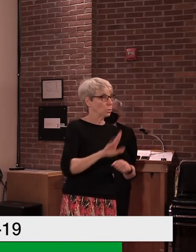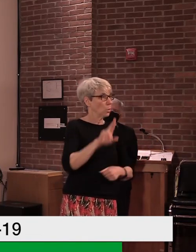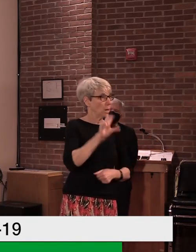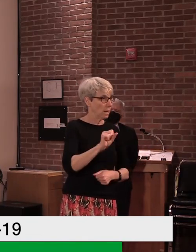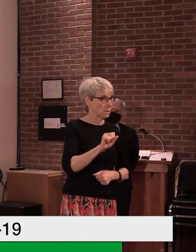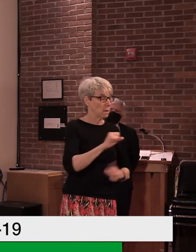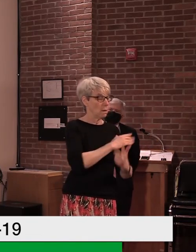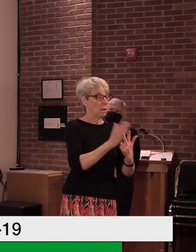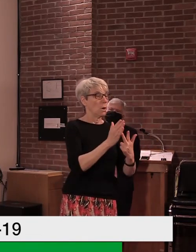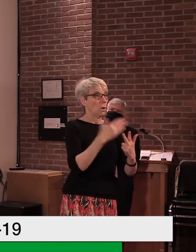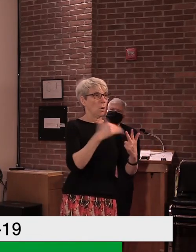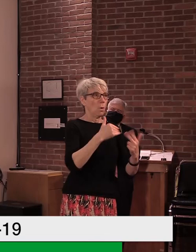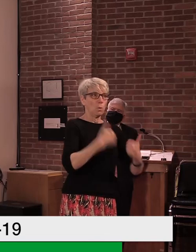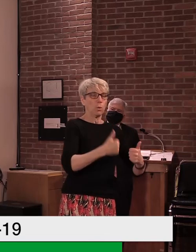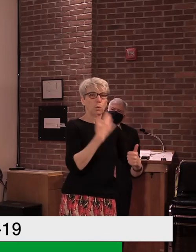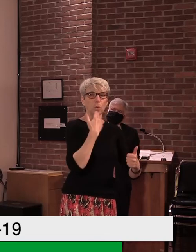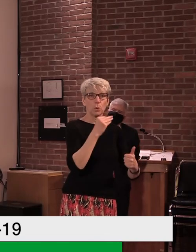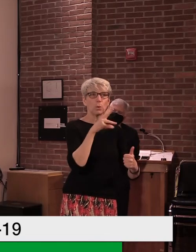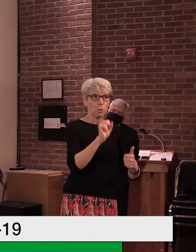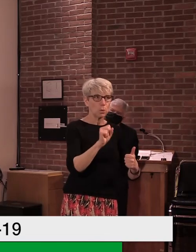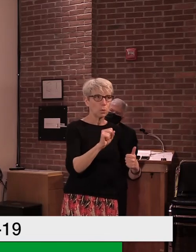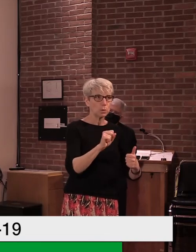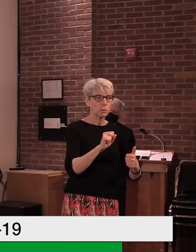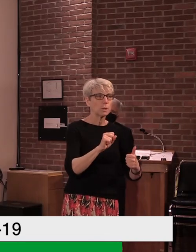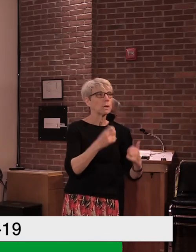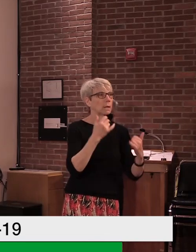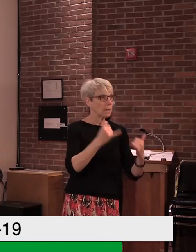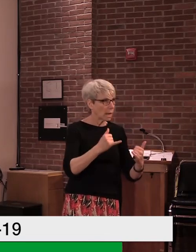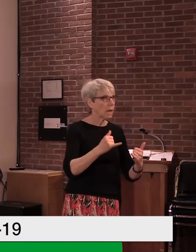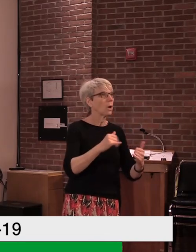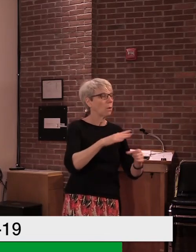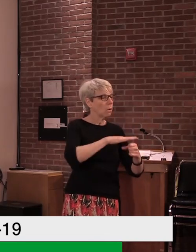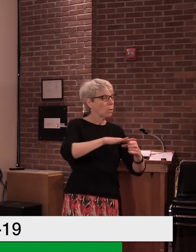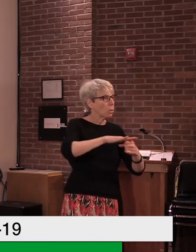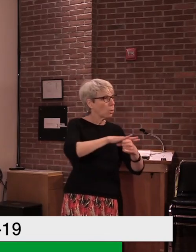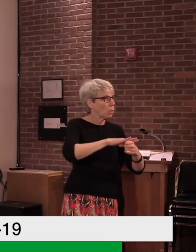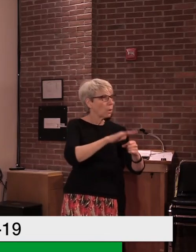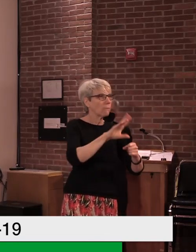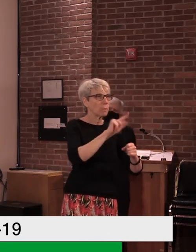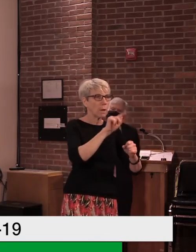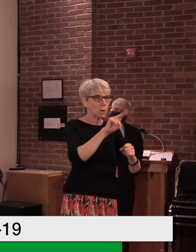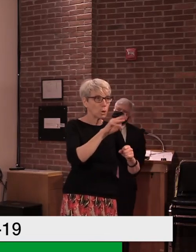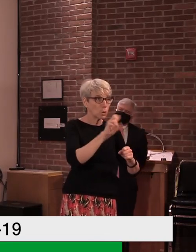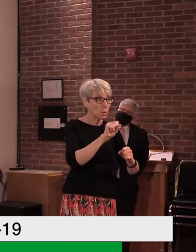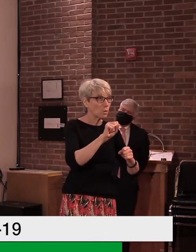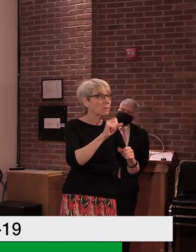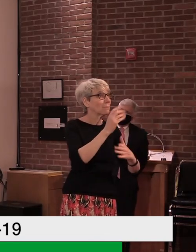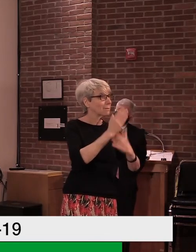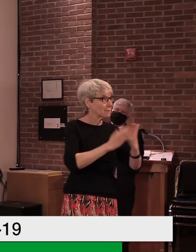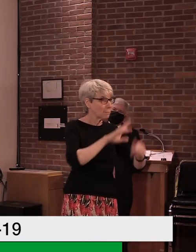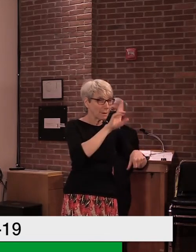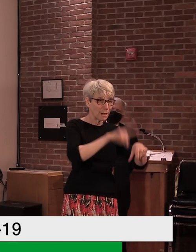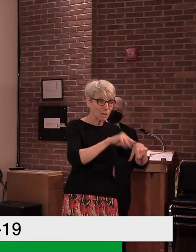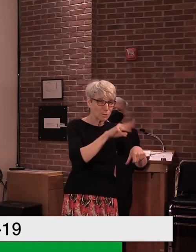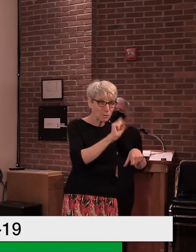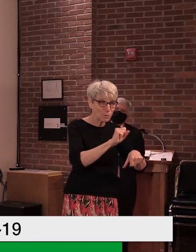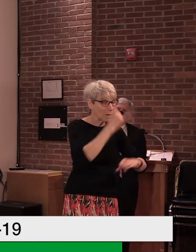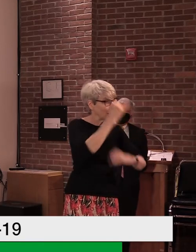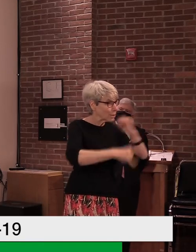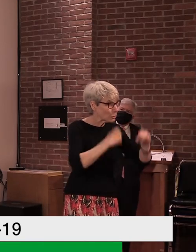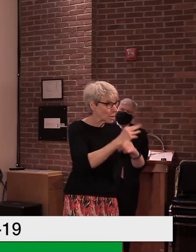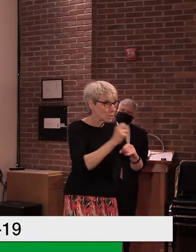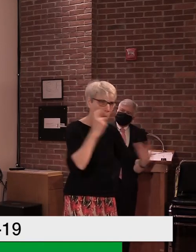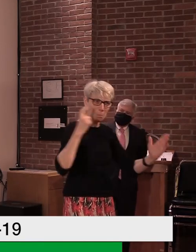news outlets have picked up upon to some extent nationally and even internationally, I thought I would share with you what I